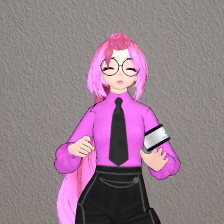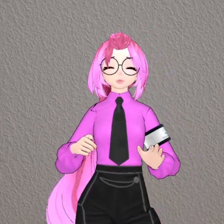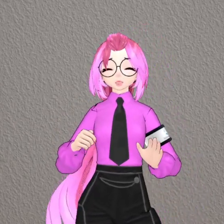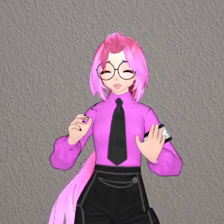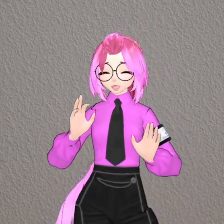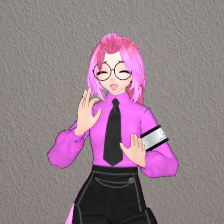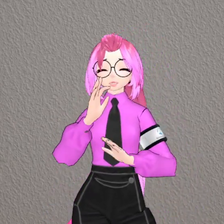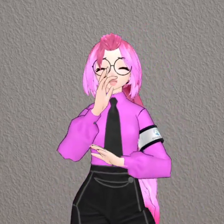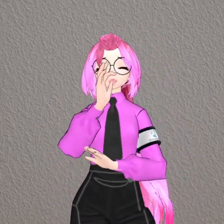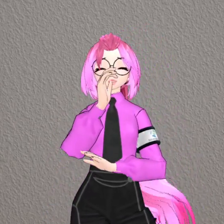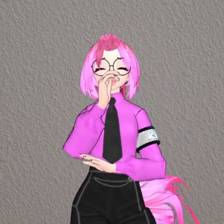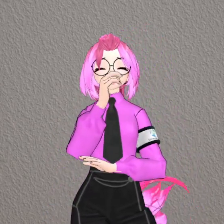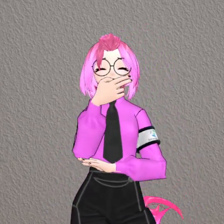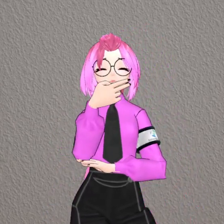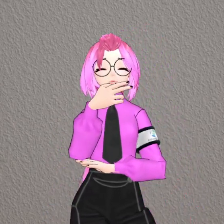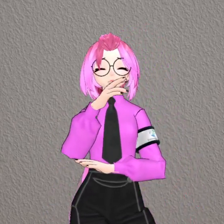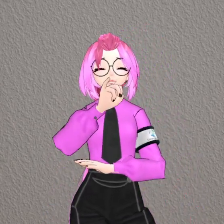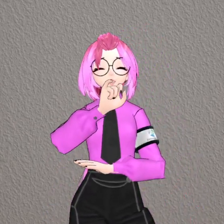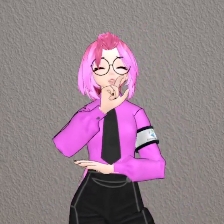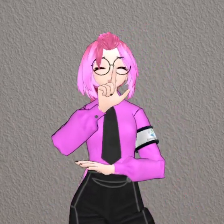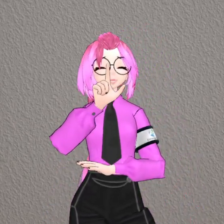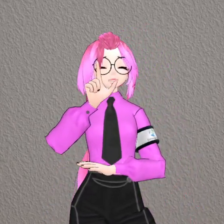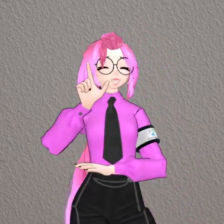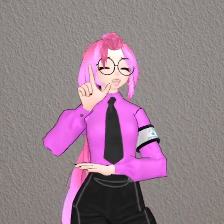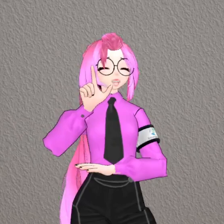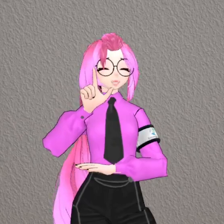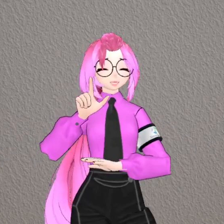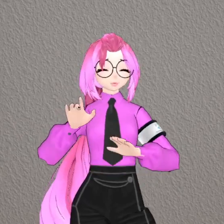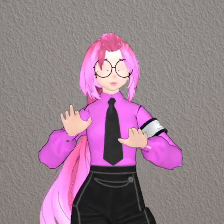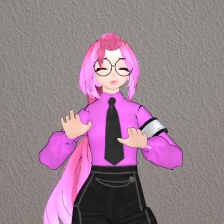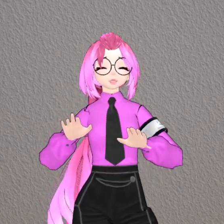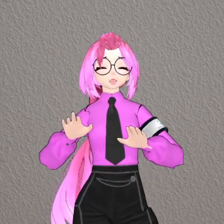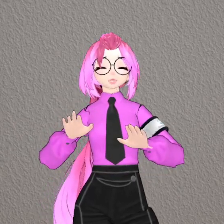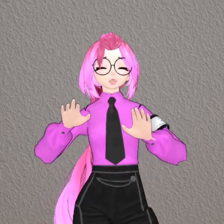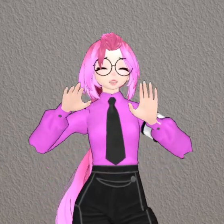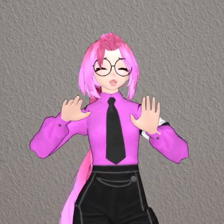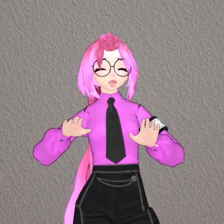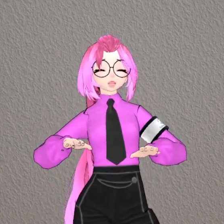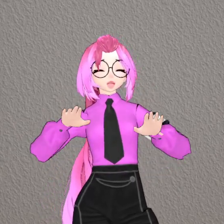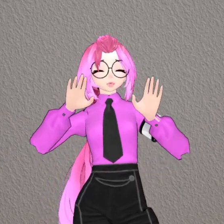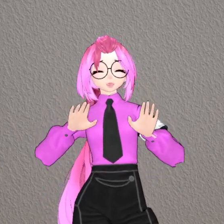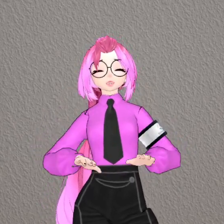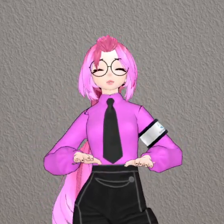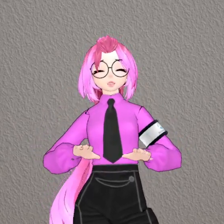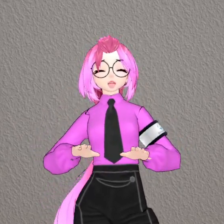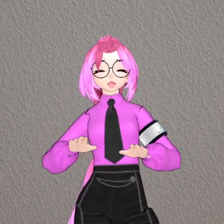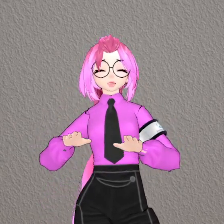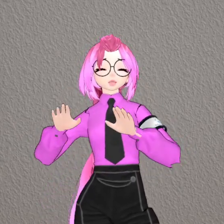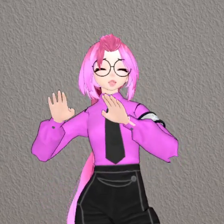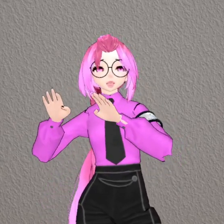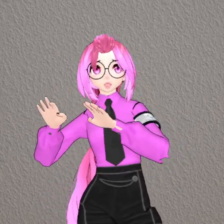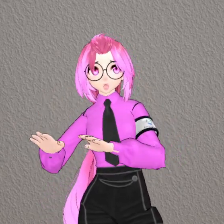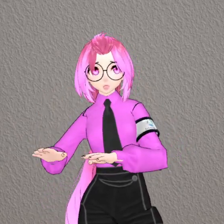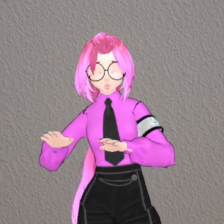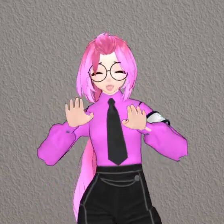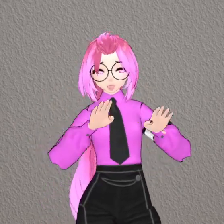Yeah, and then also on the similar vein is chill. So instead of going up and down, you're gonna go right